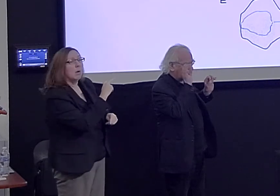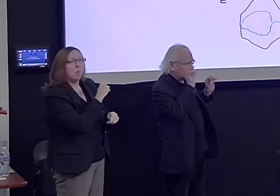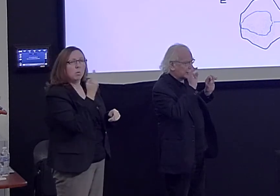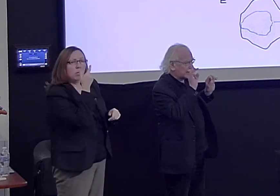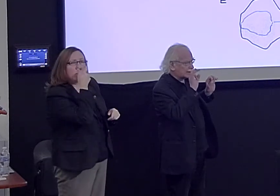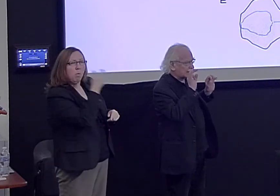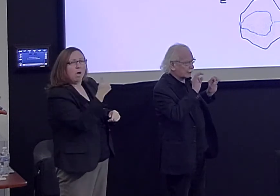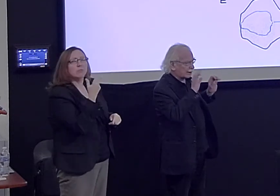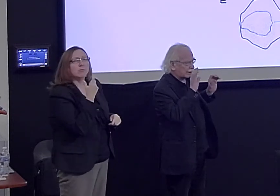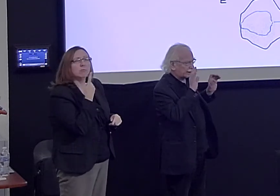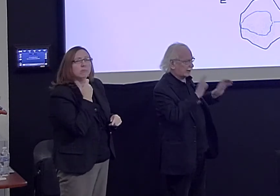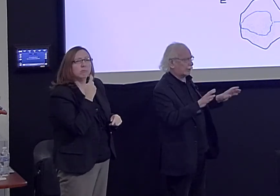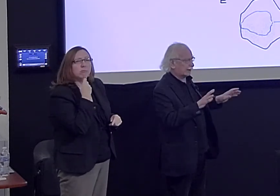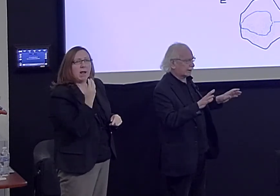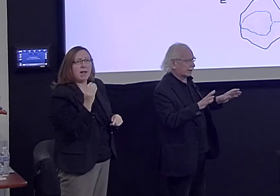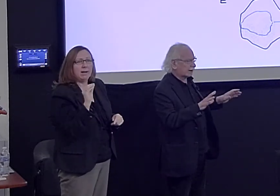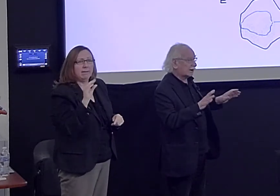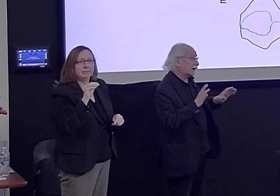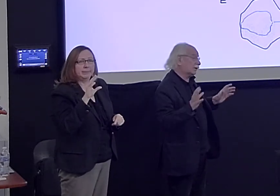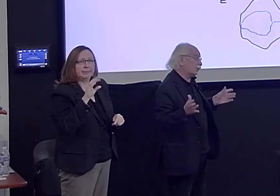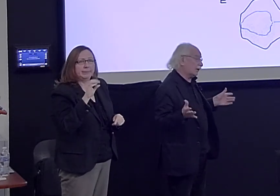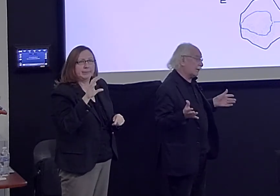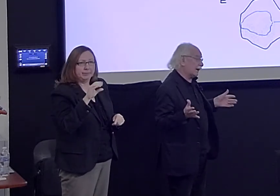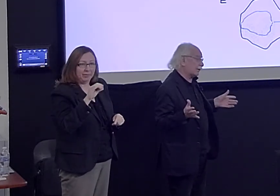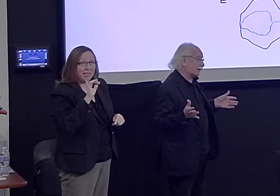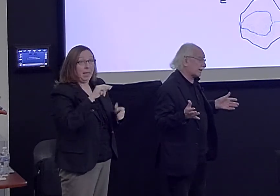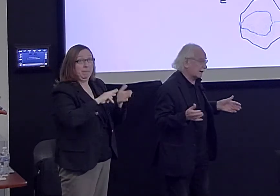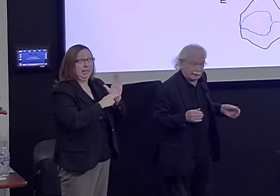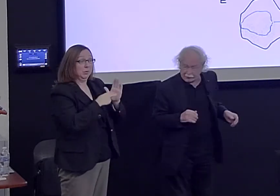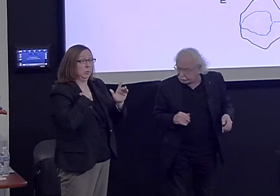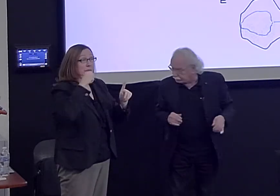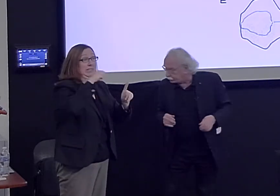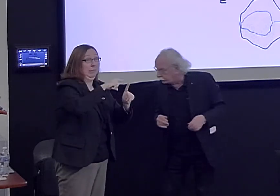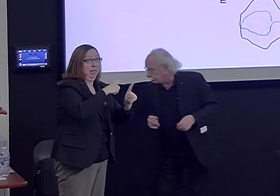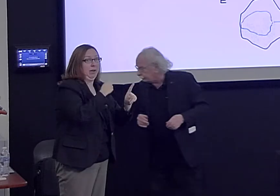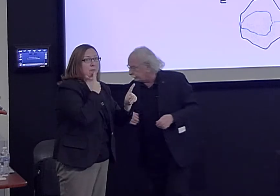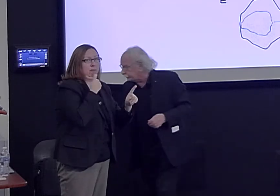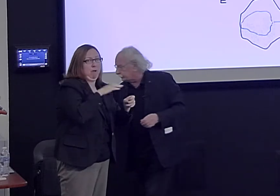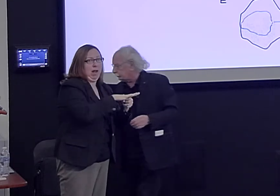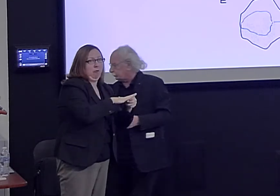appear. It means that we are stimulating. And look at the behavior of the monkey. It's very simple.